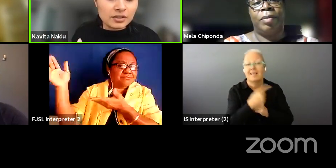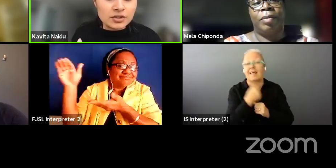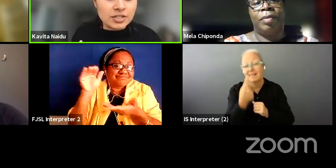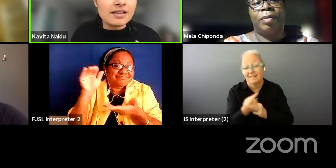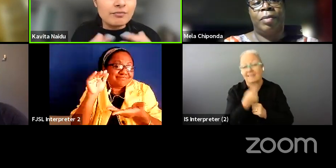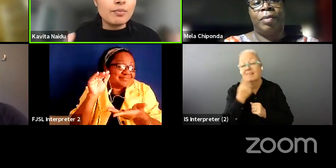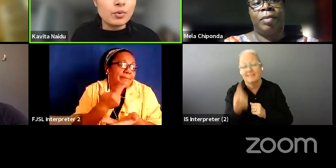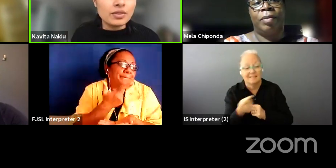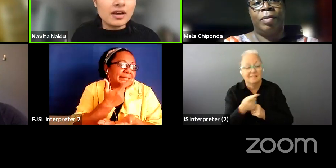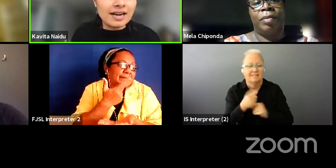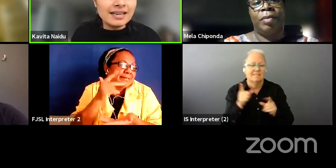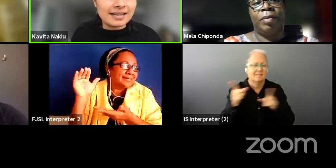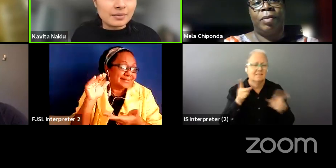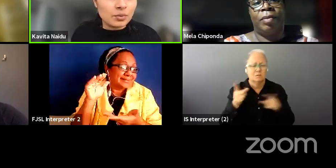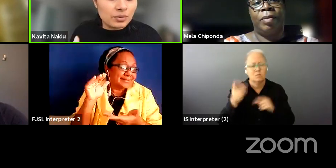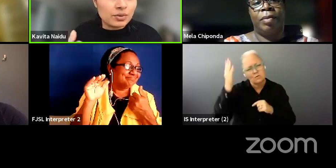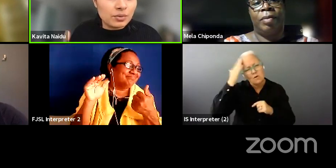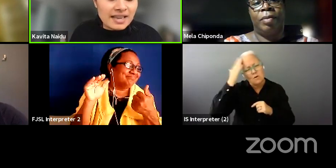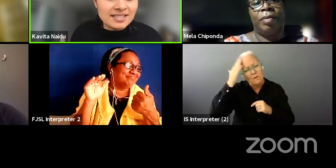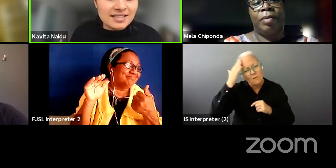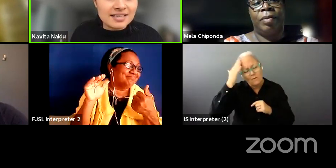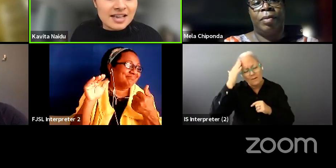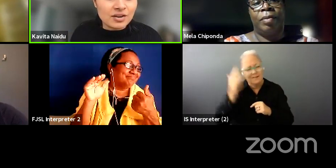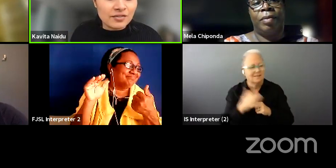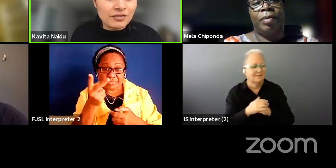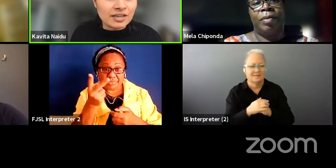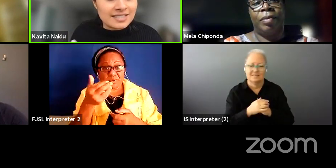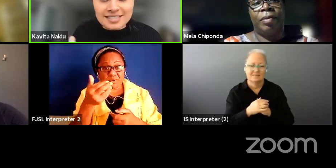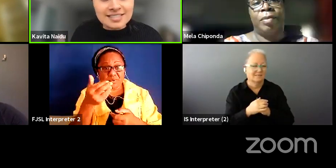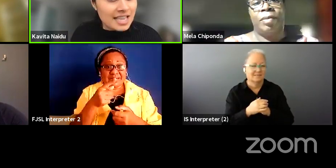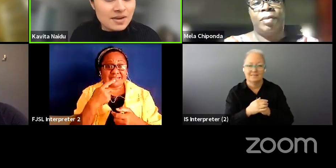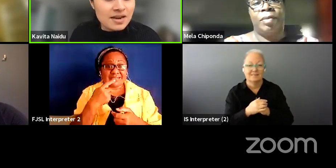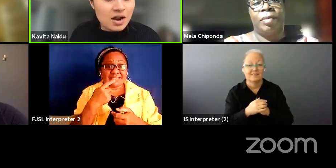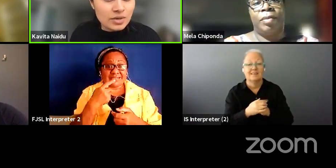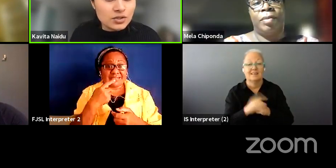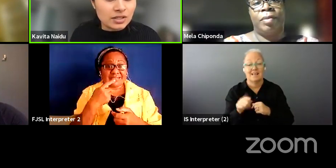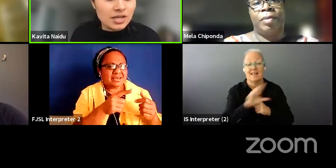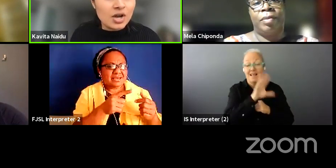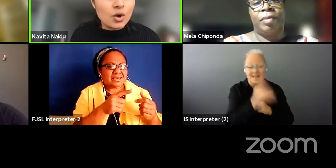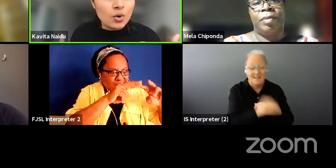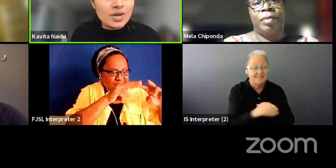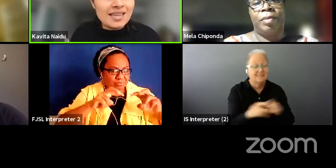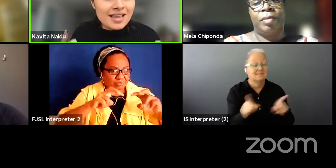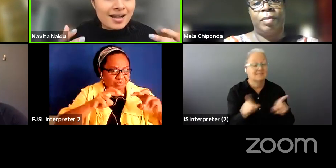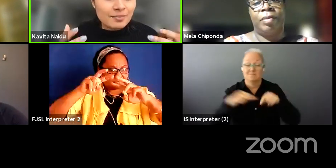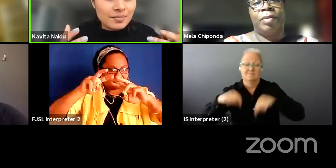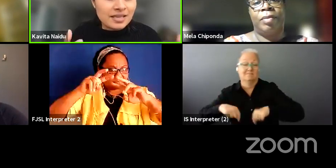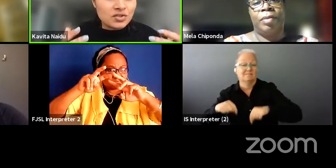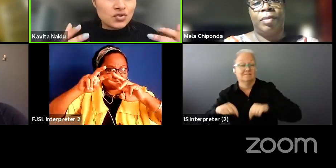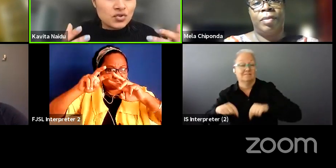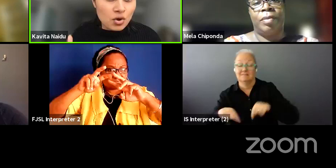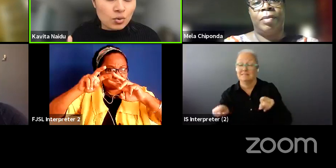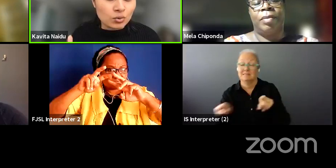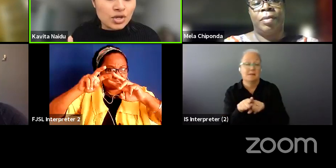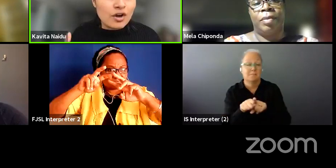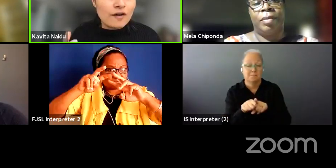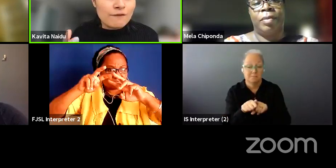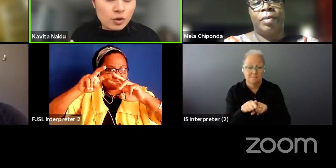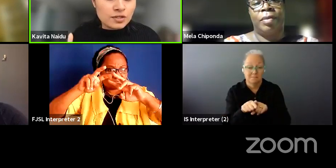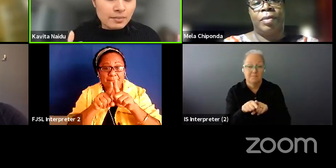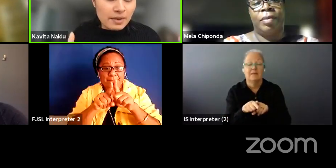and Felogene have both highlighted with case studies out of Africa. It's the same in our region. We are being